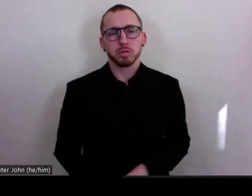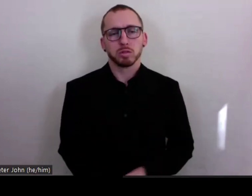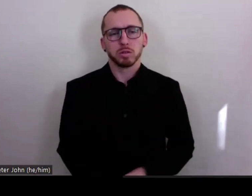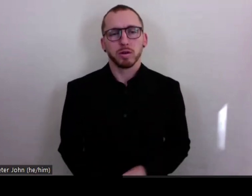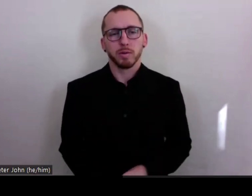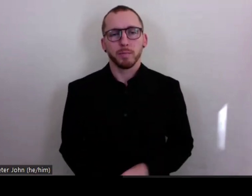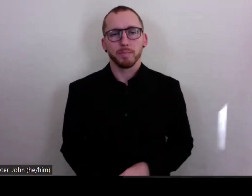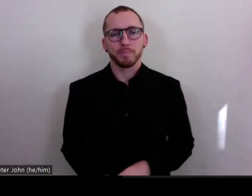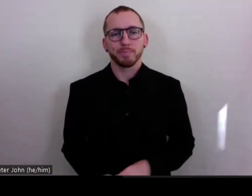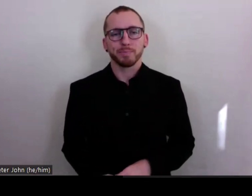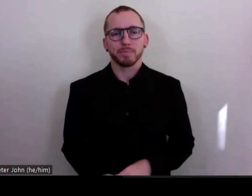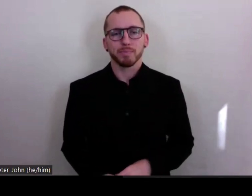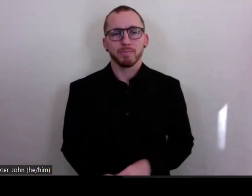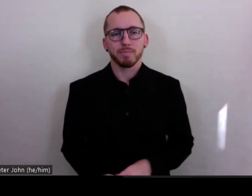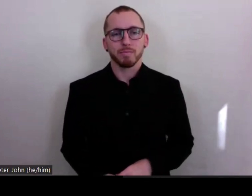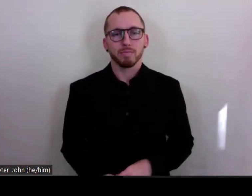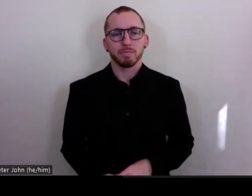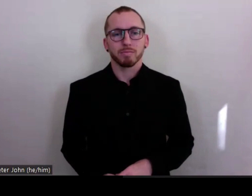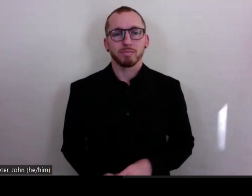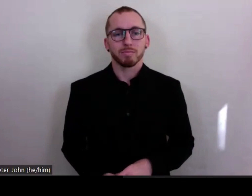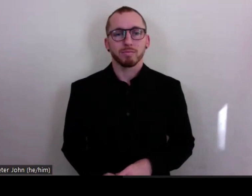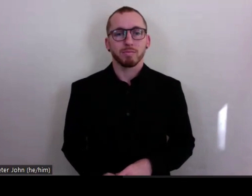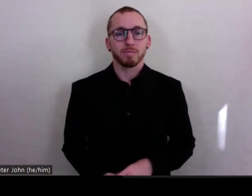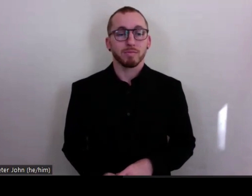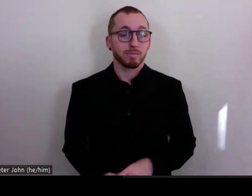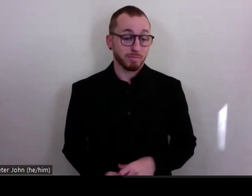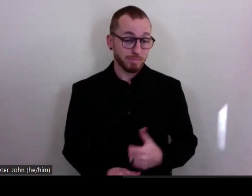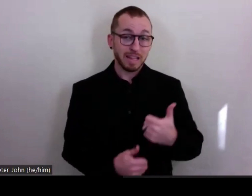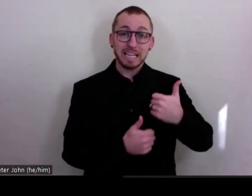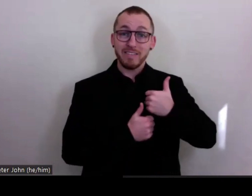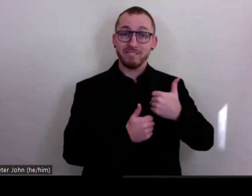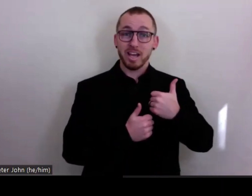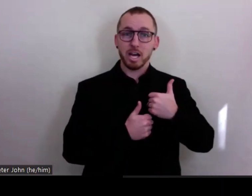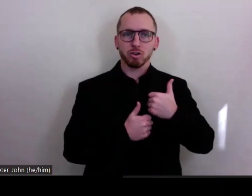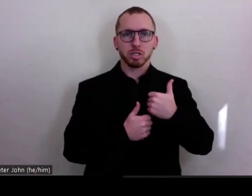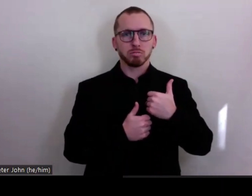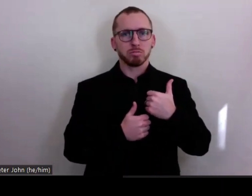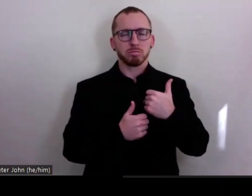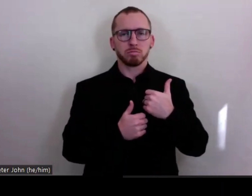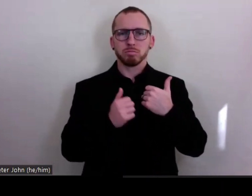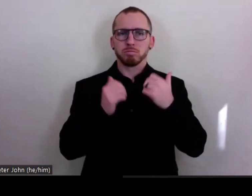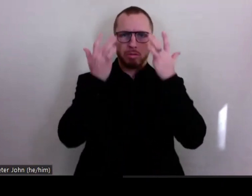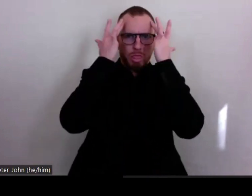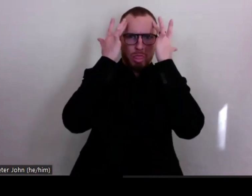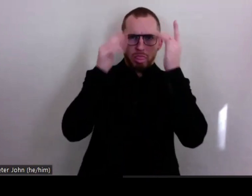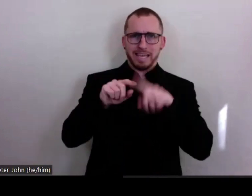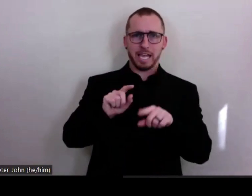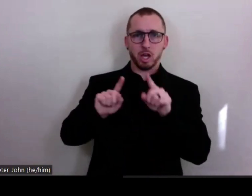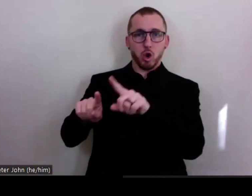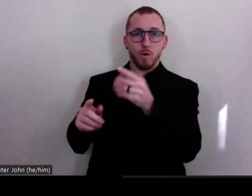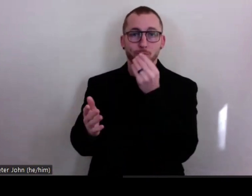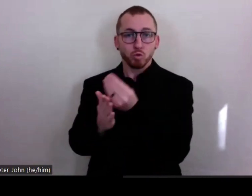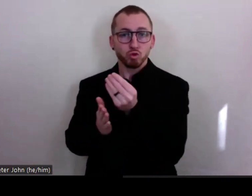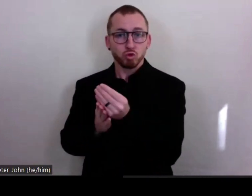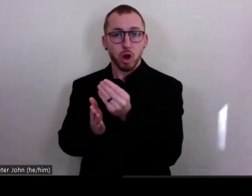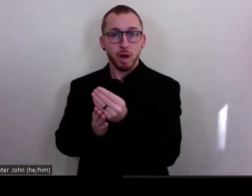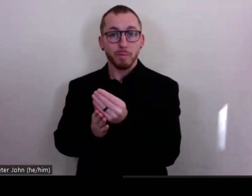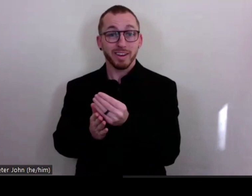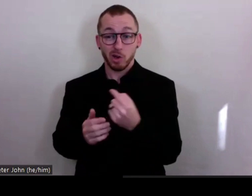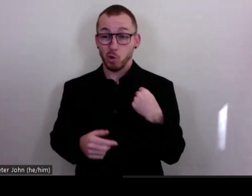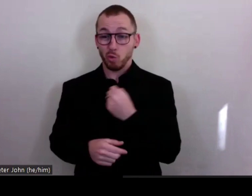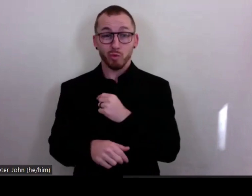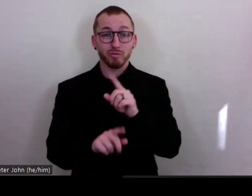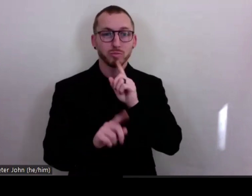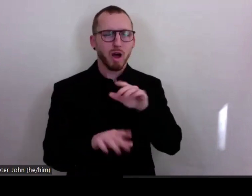the grocery store, just have your groceries ordered to the house. That is not keeping them, that's keeping them rooted in